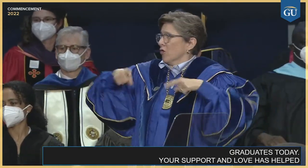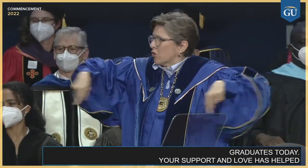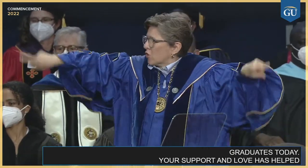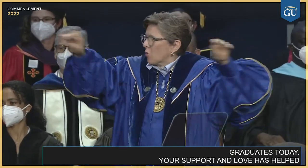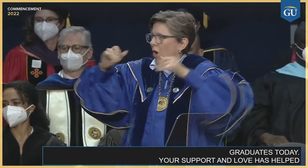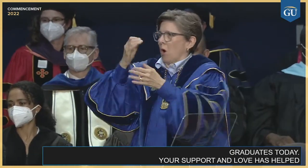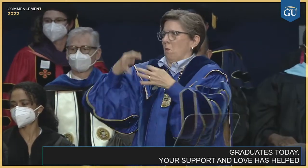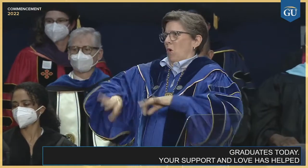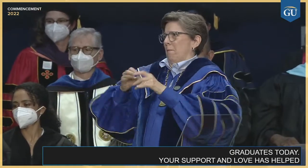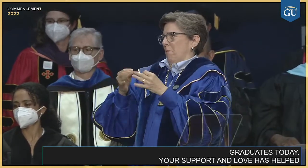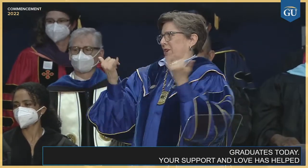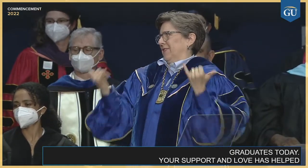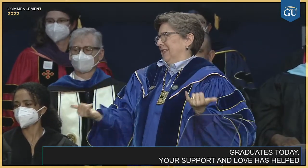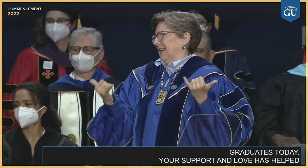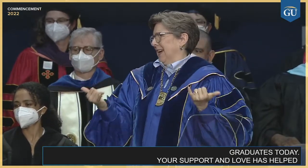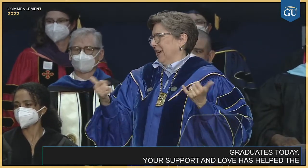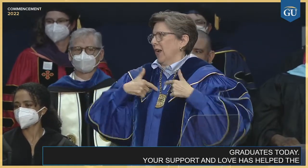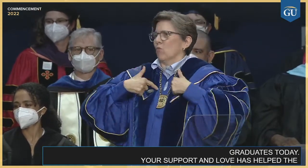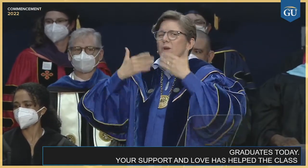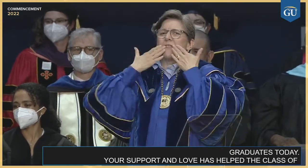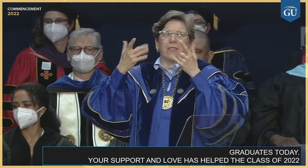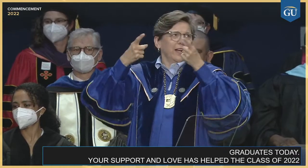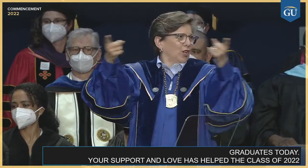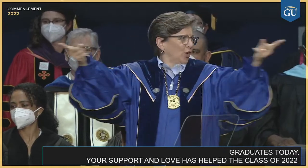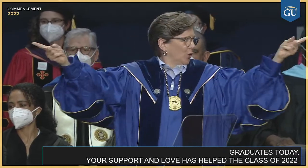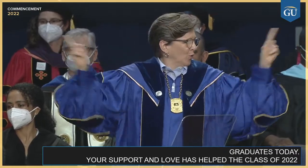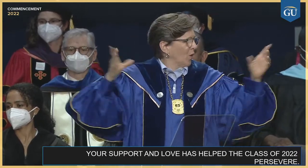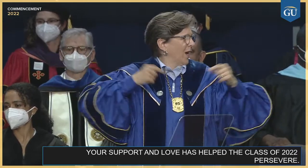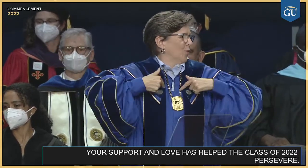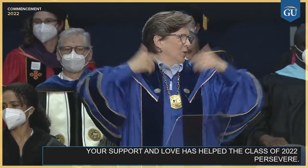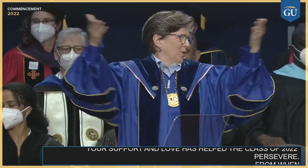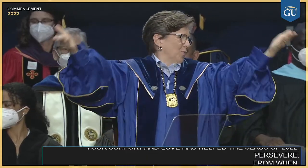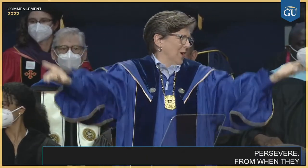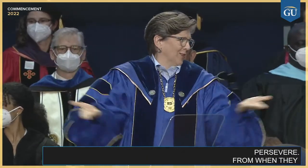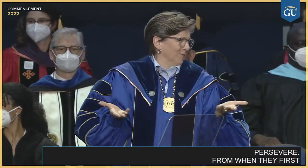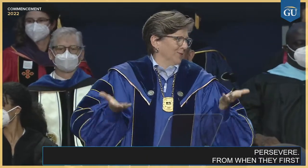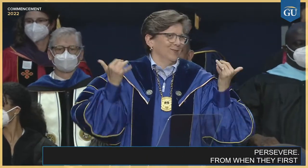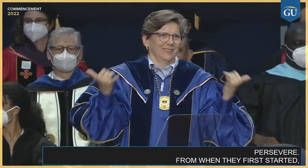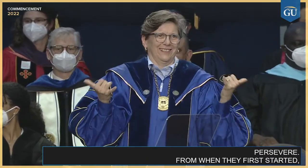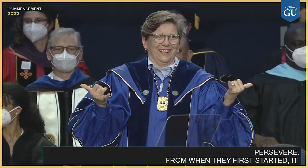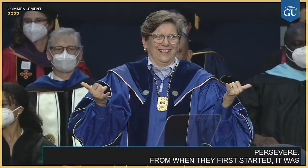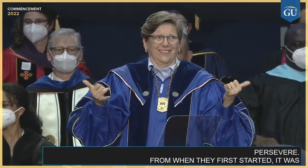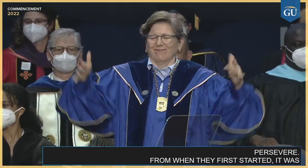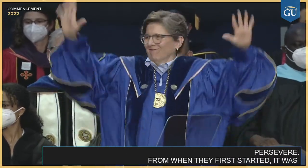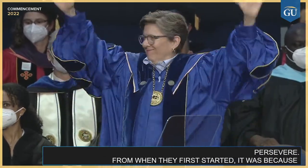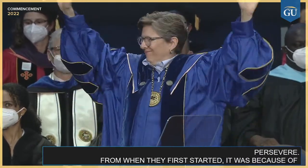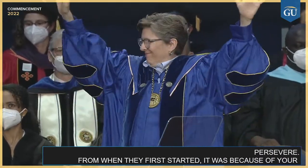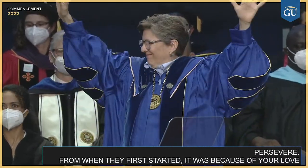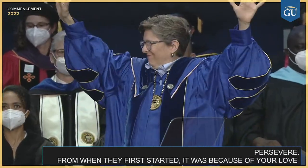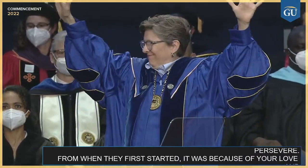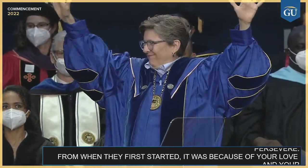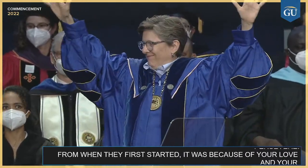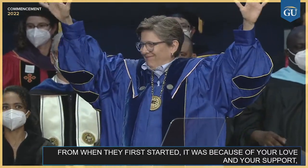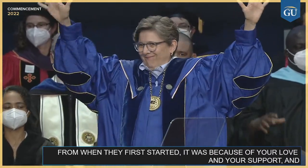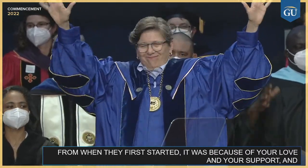your love and your support, and you are a critical part of making today happen. And so with that, welcome as well.